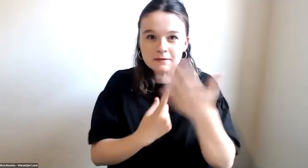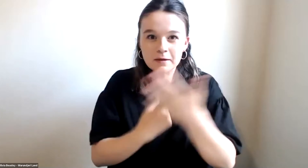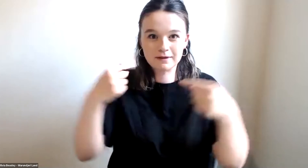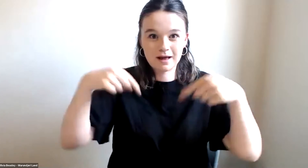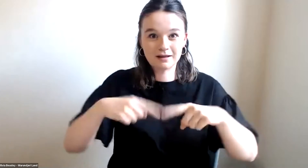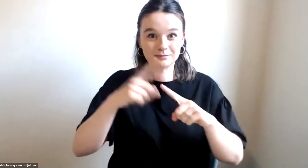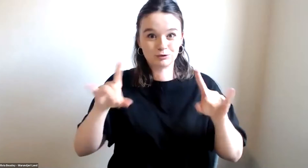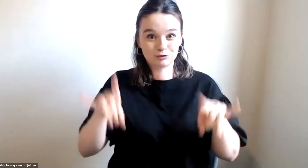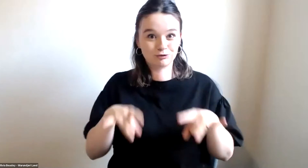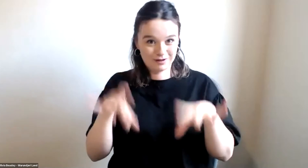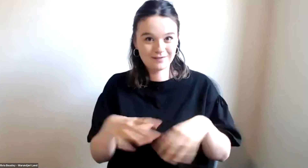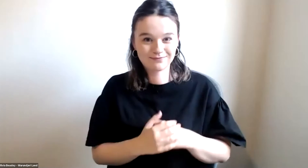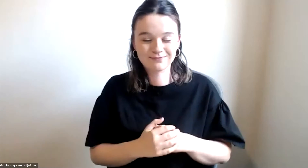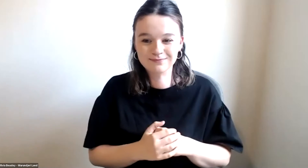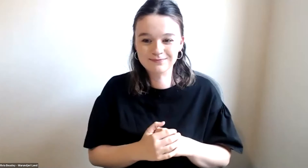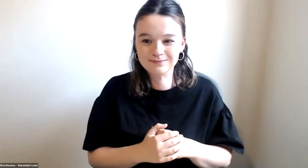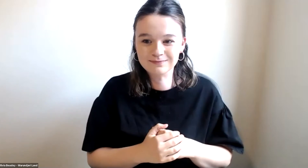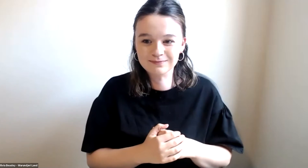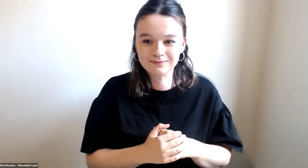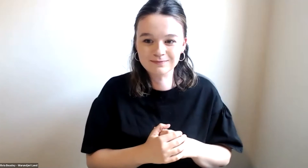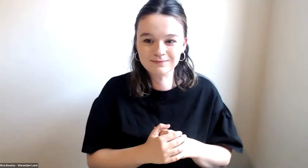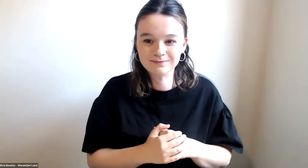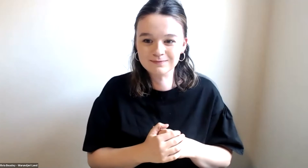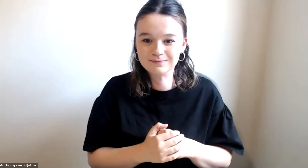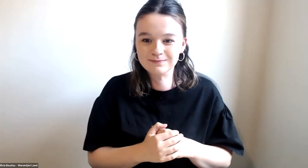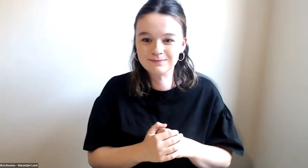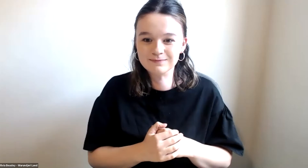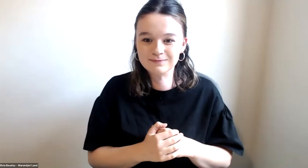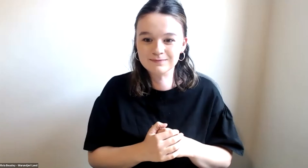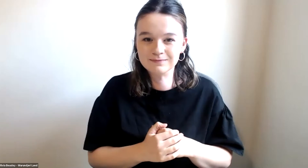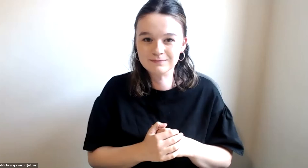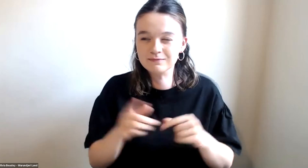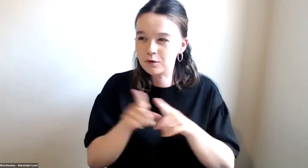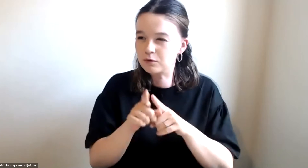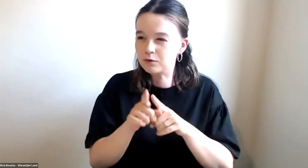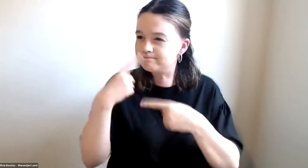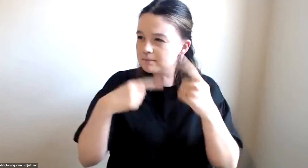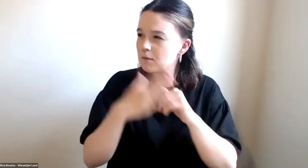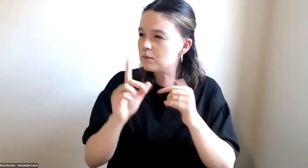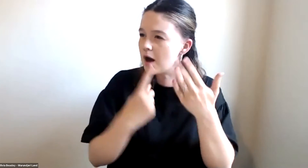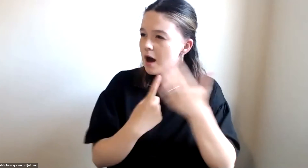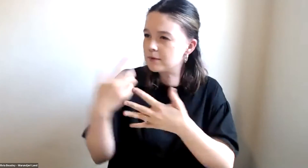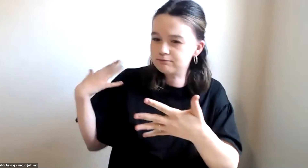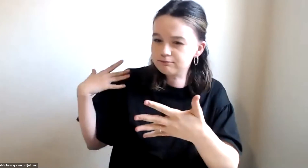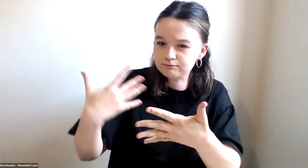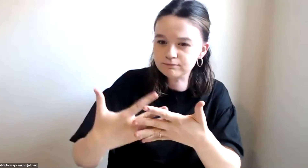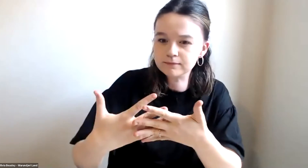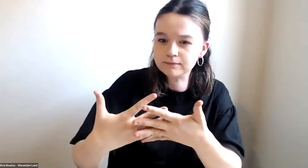She will be informing us of all the exciting things that are occurring at Expression Australia.